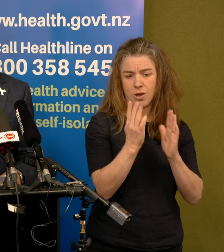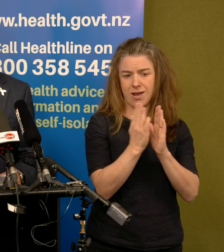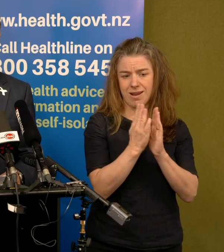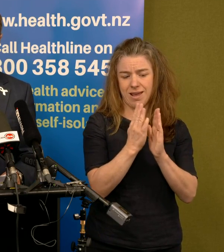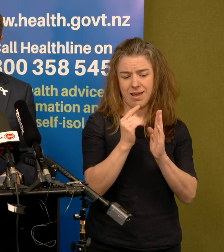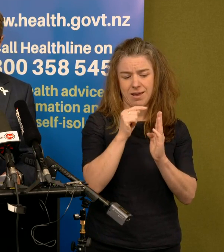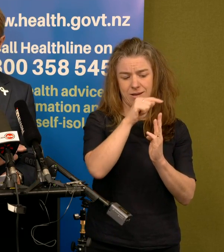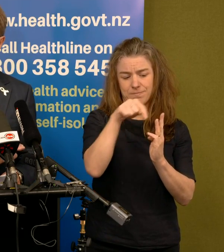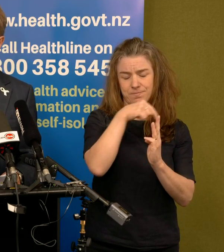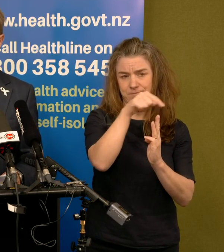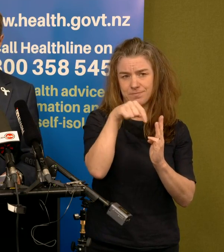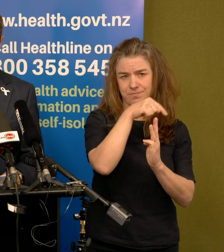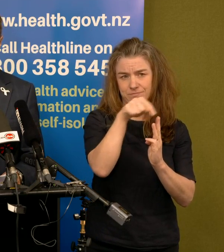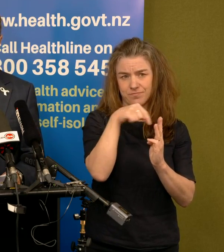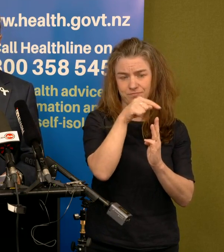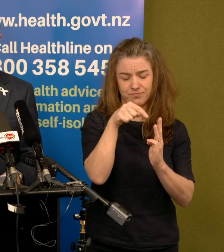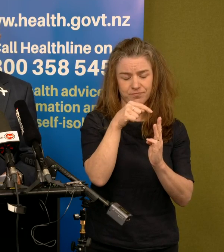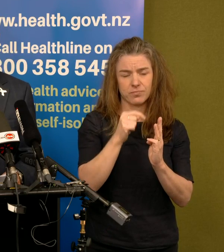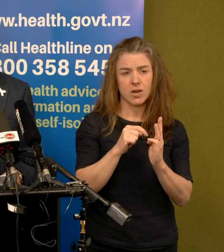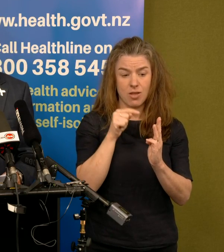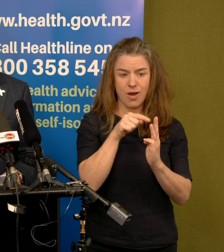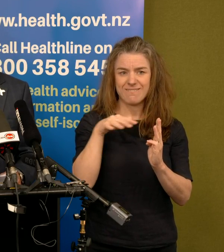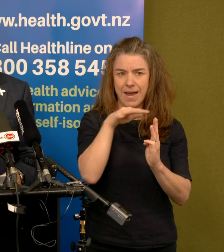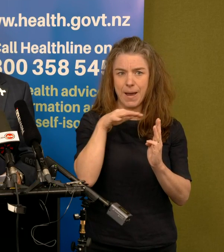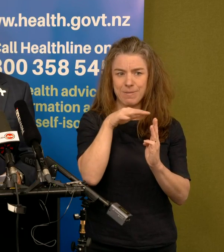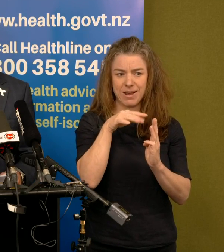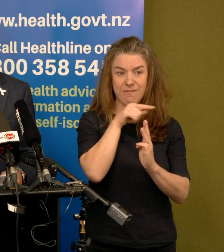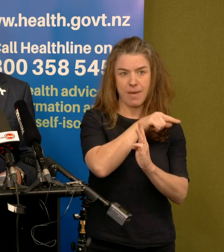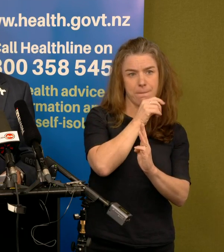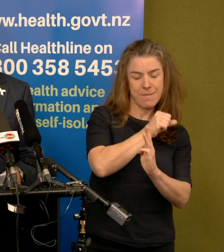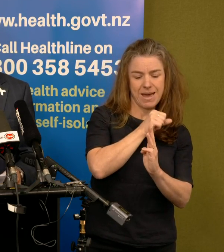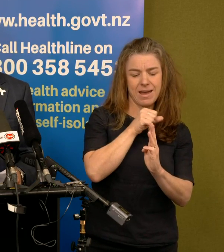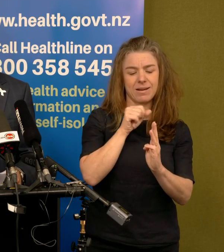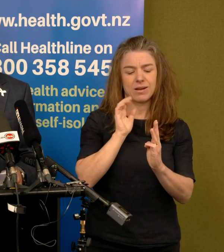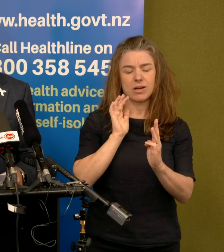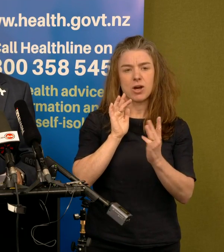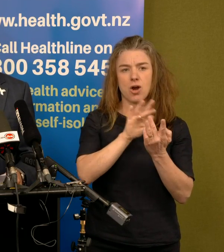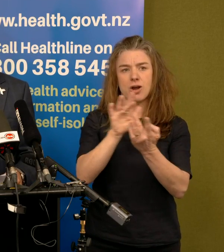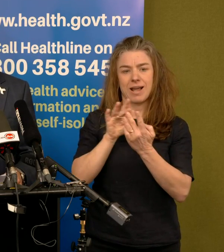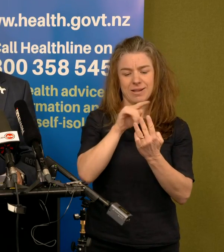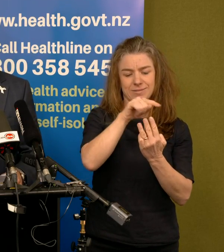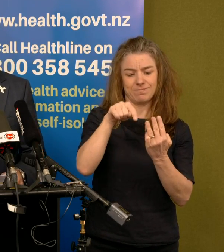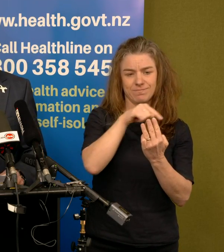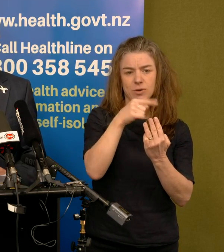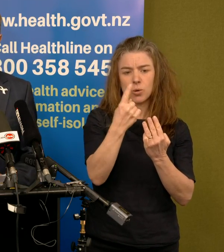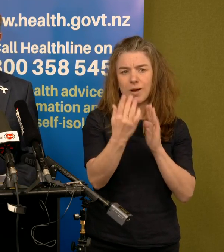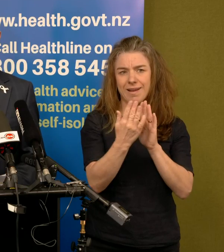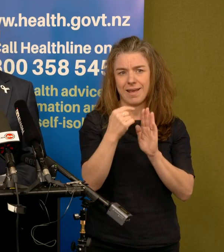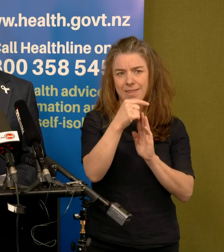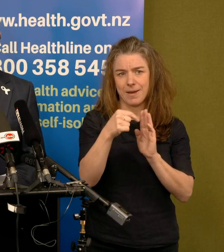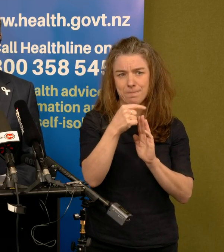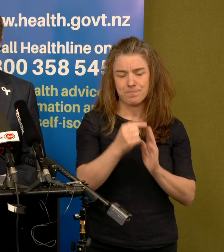the 3 family members who have been unwell to ensure appropriate protection measures are in place.